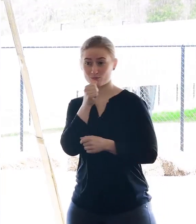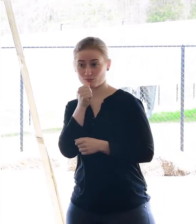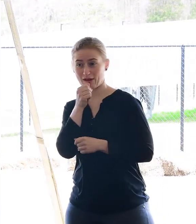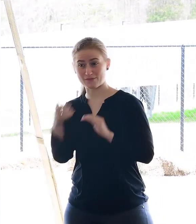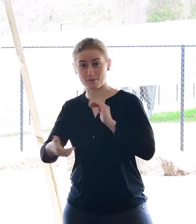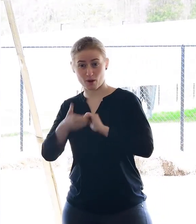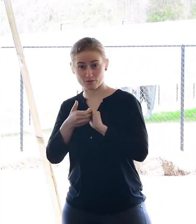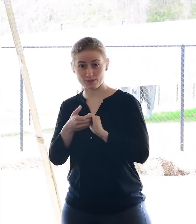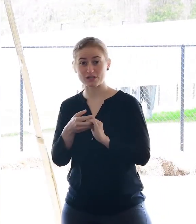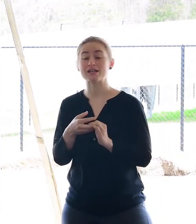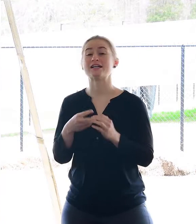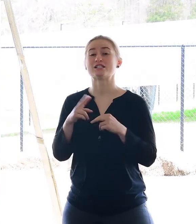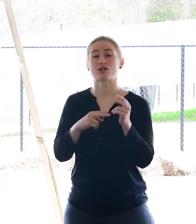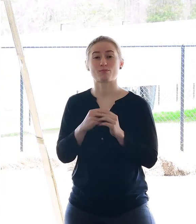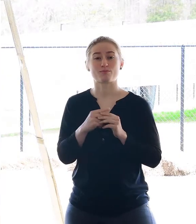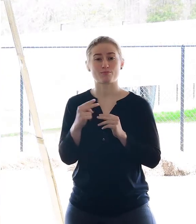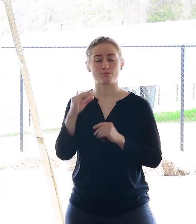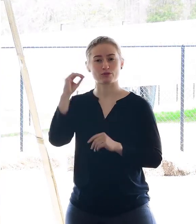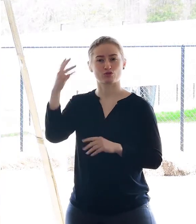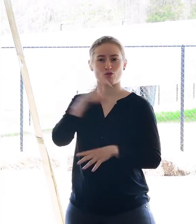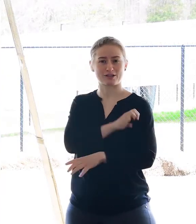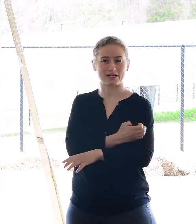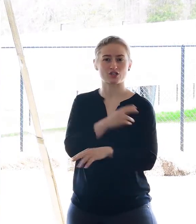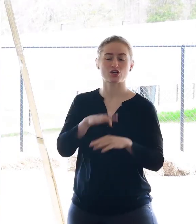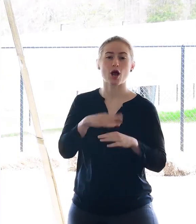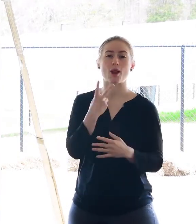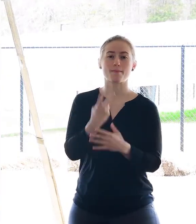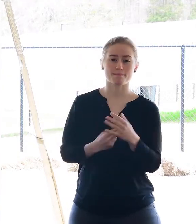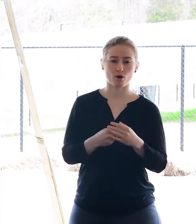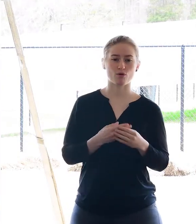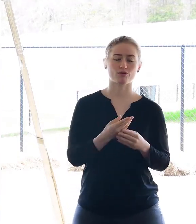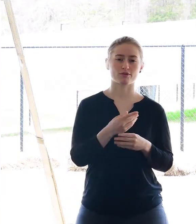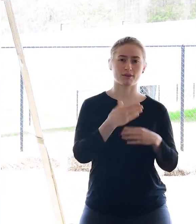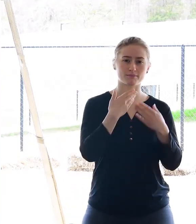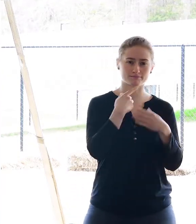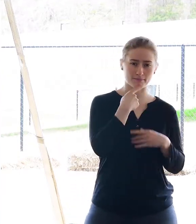solar on both public and private land for the benefit of the county,